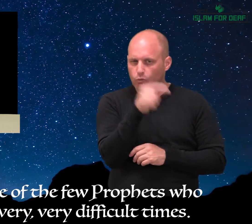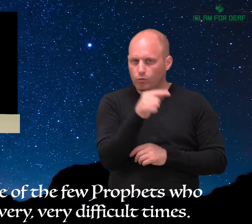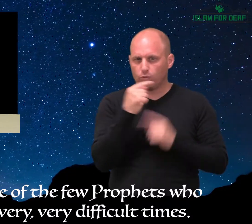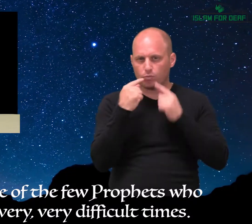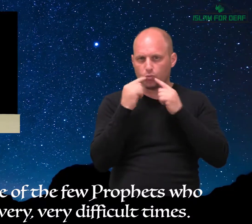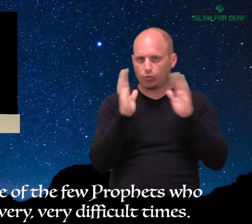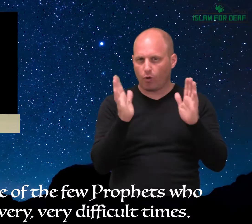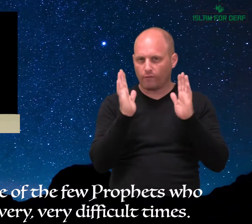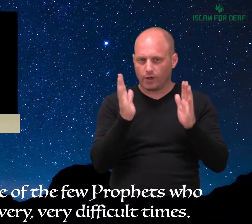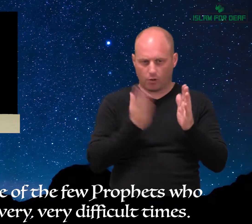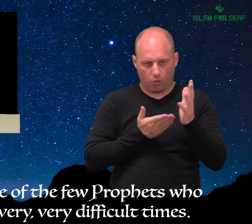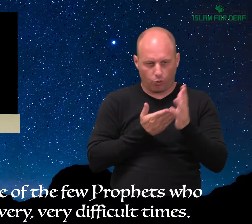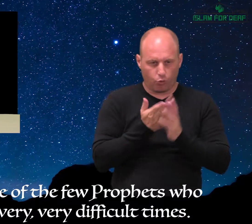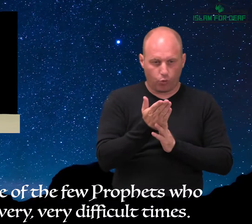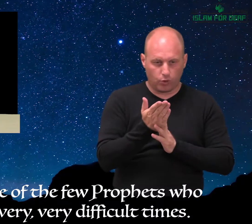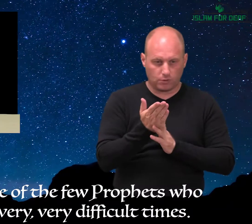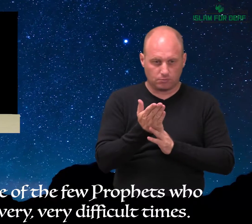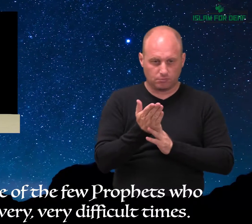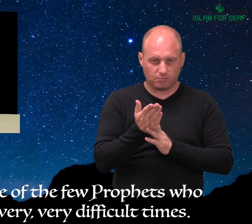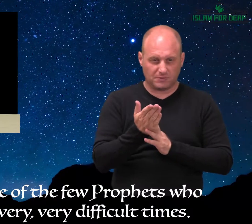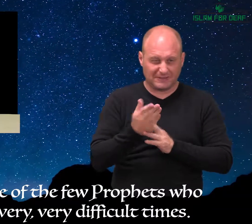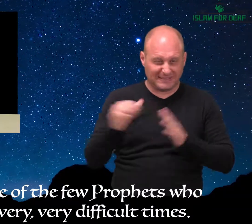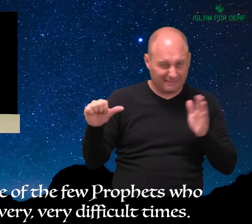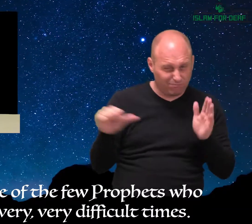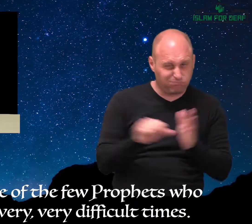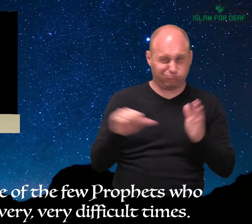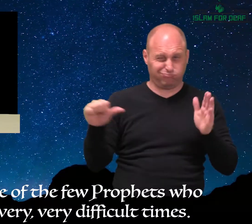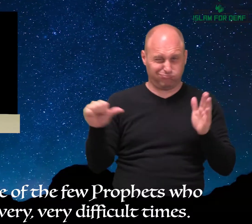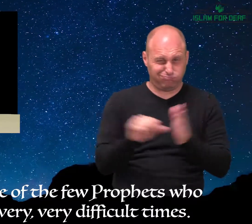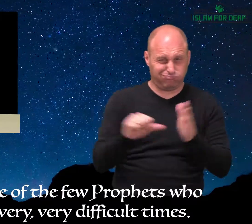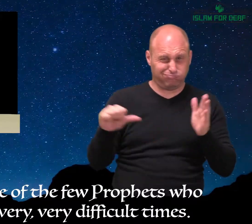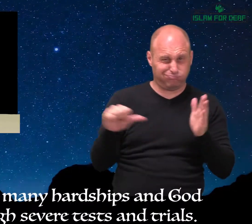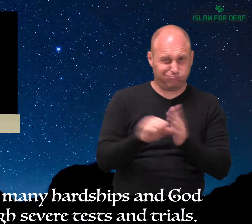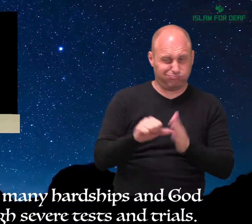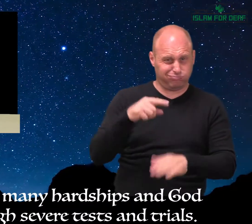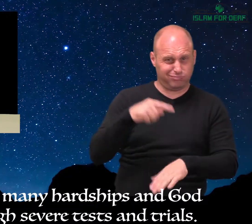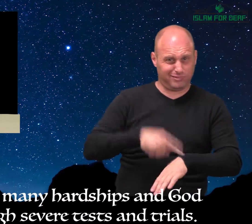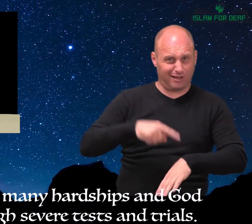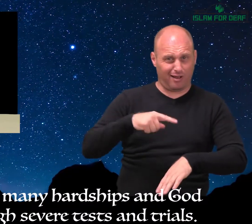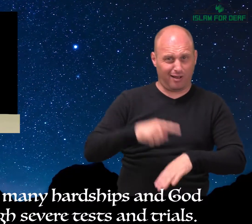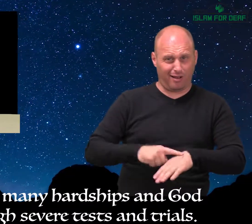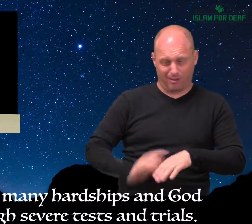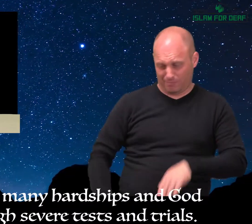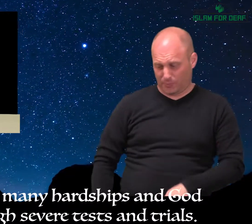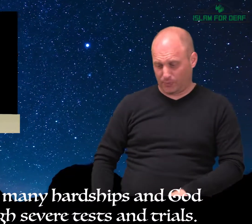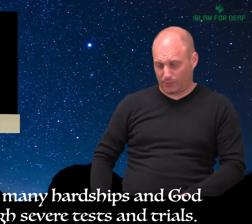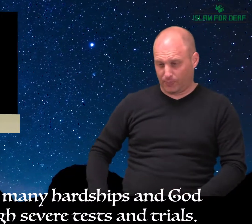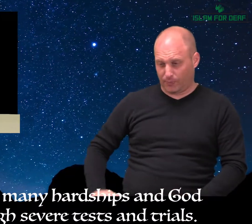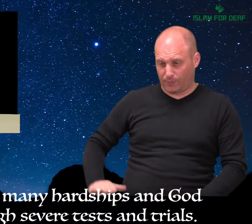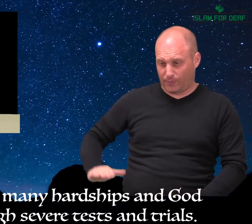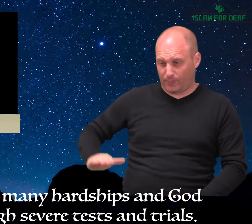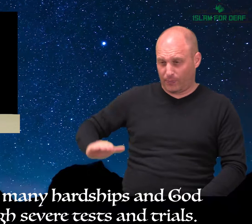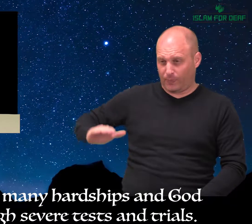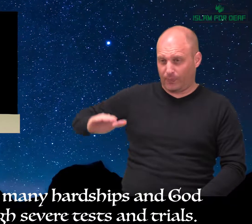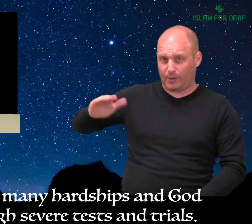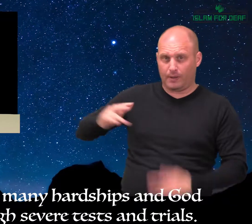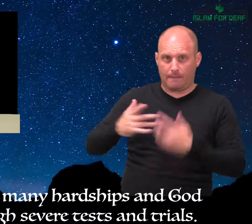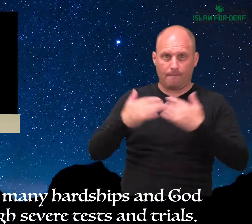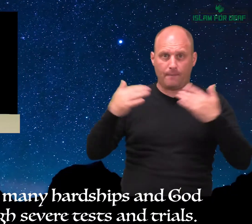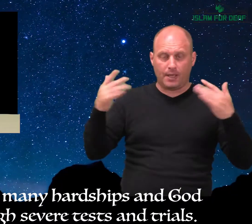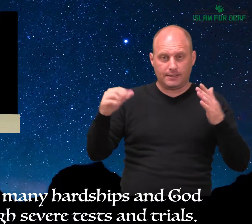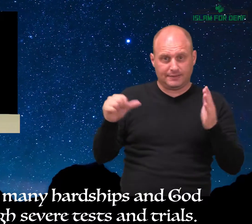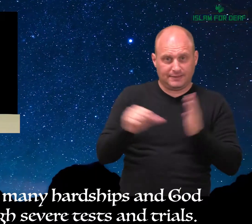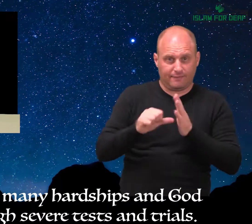went through very, very difficult times and he faced so many hardships